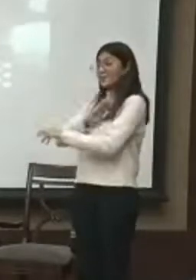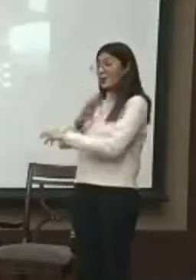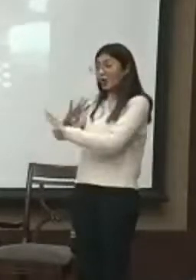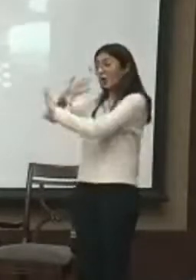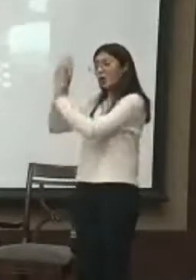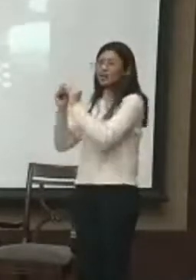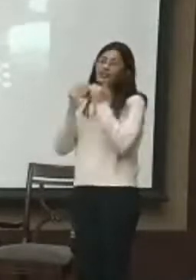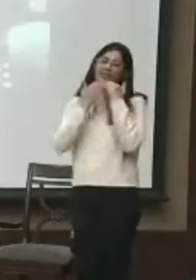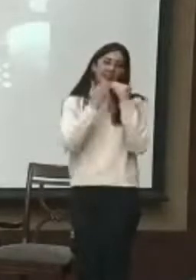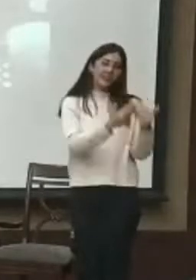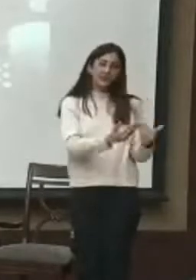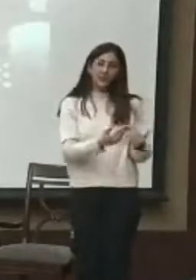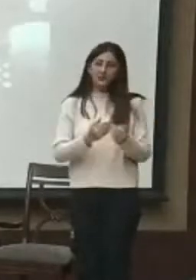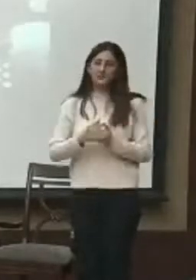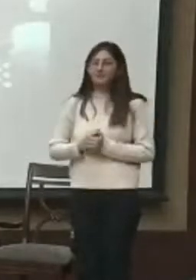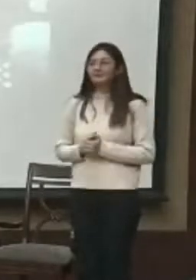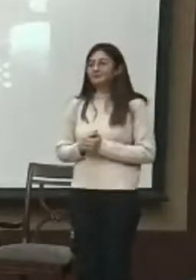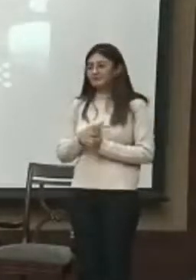everybody.